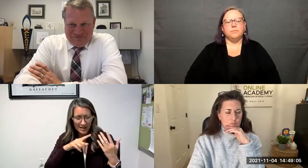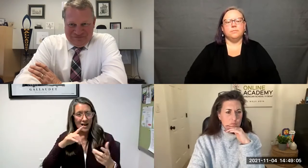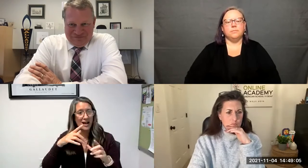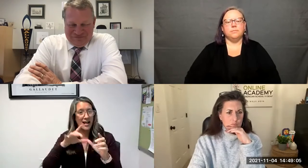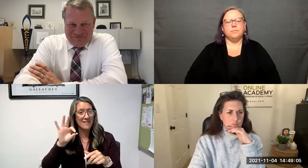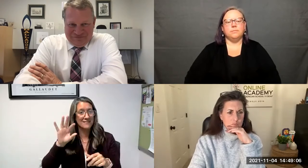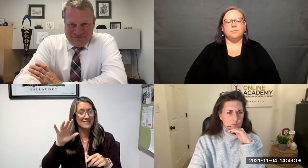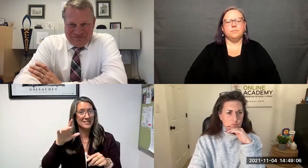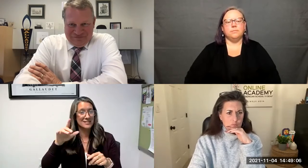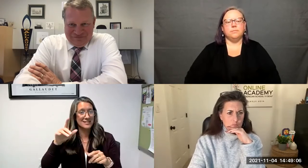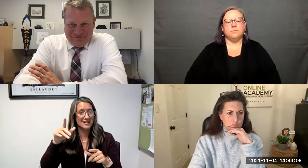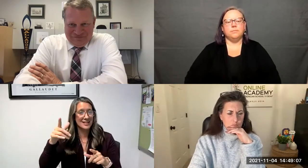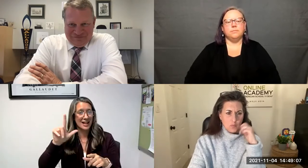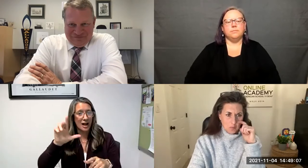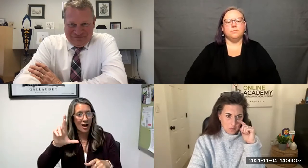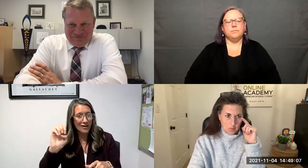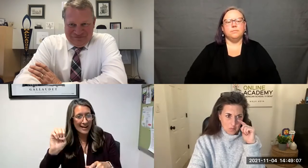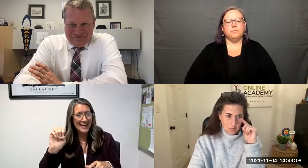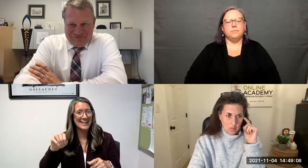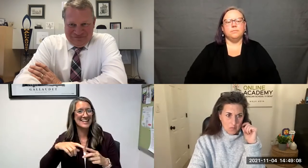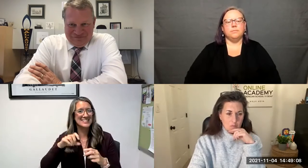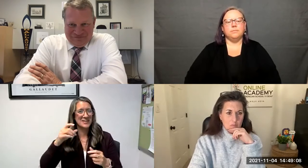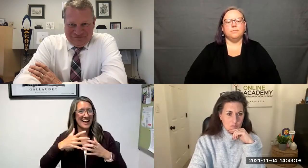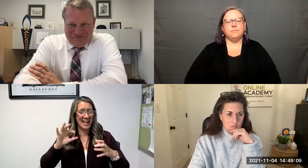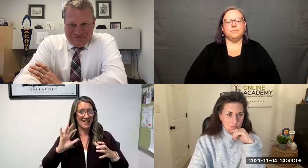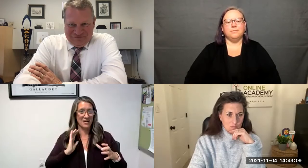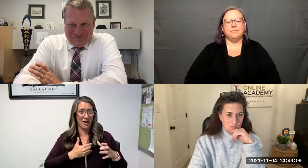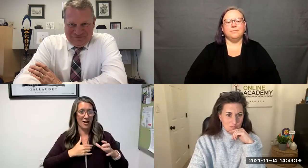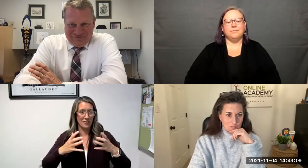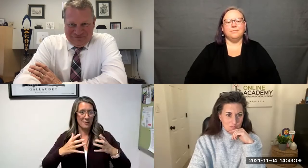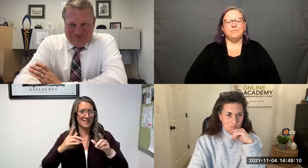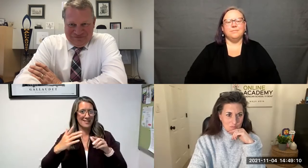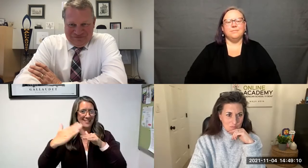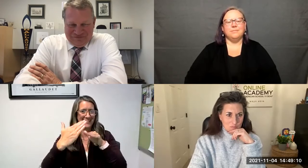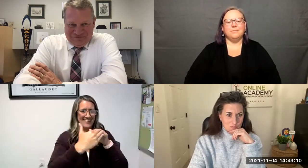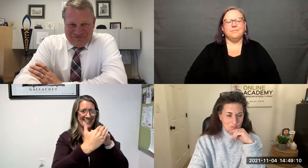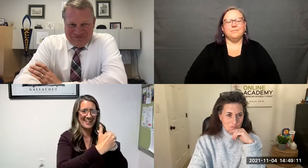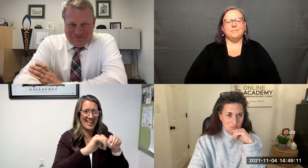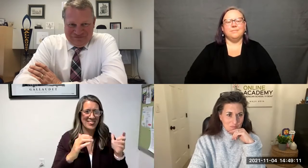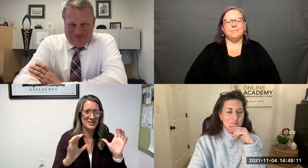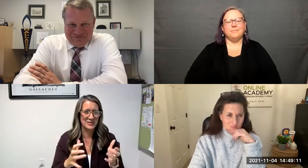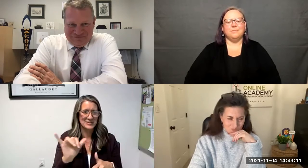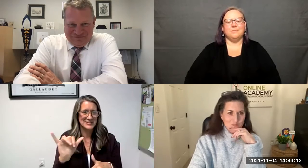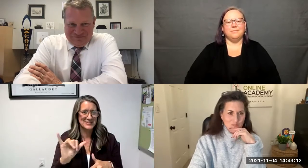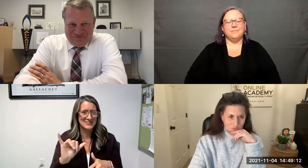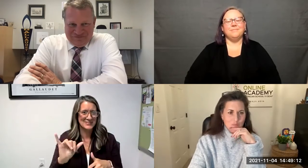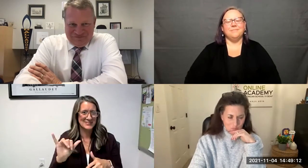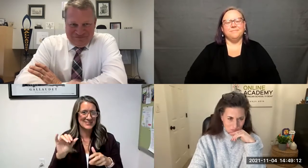about lead K and LRE. There was a lot of things in our group that we saw overlapping with the